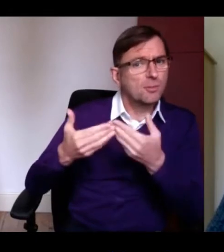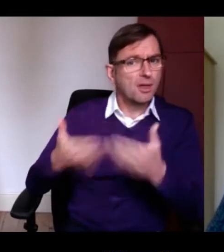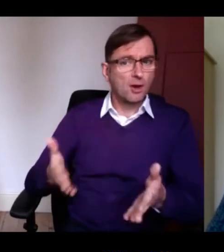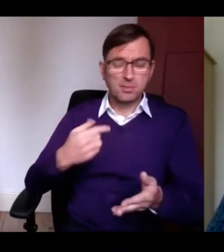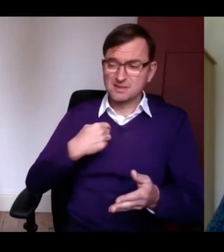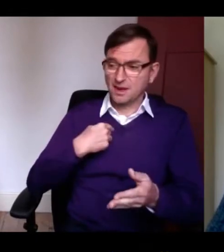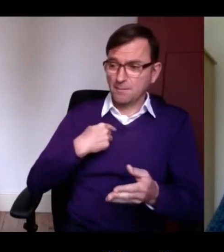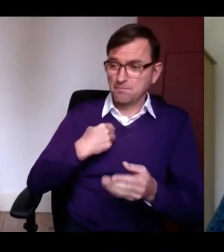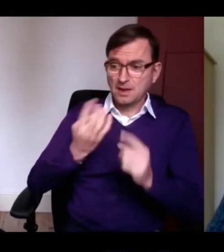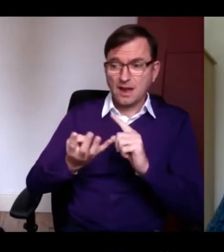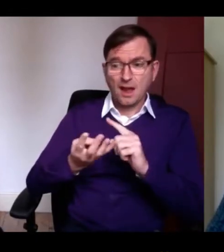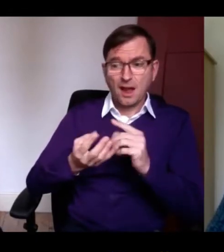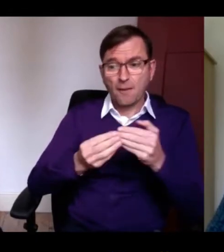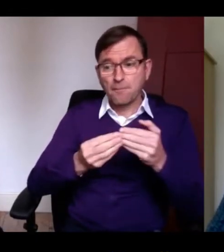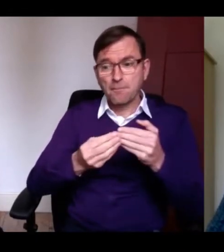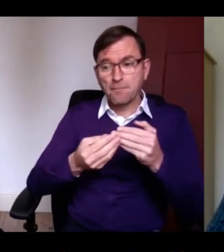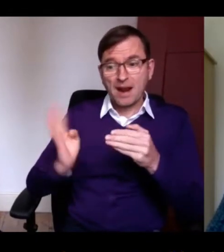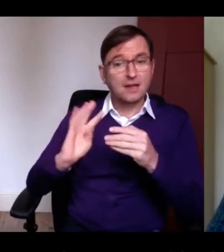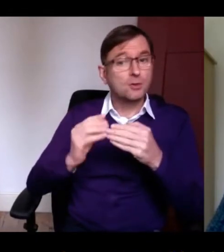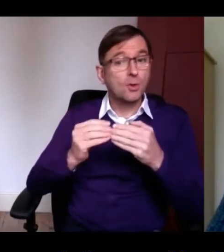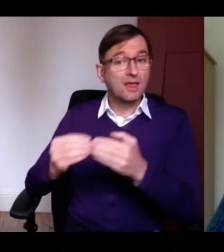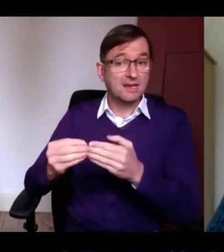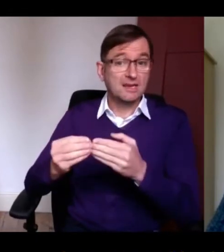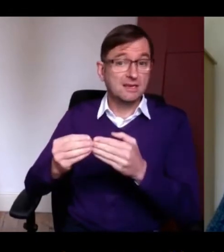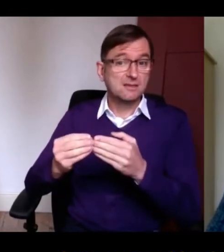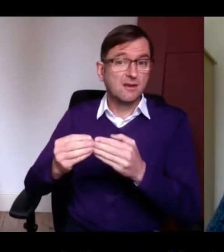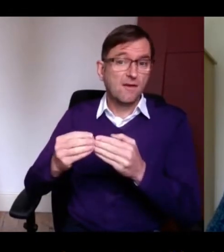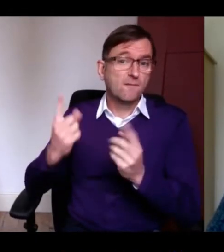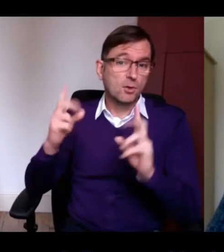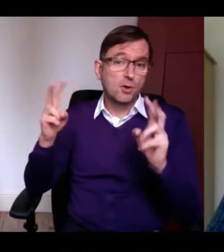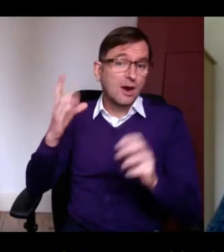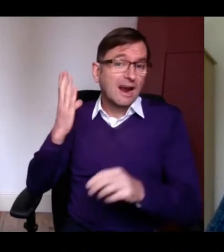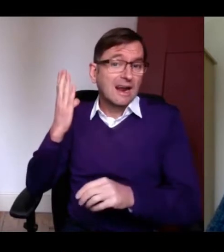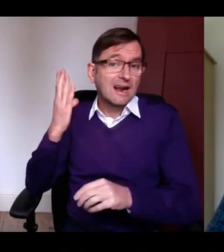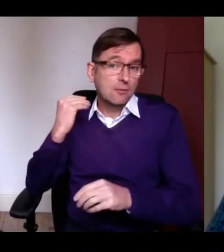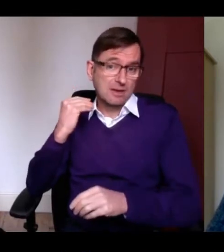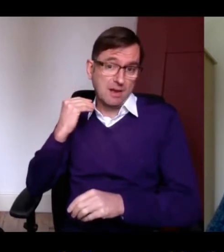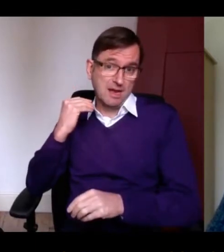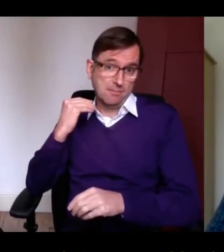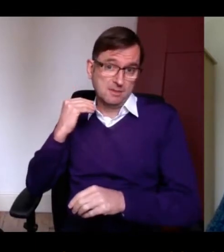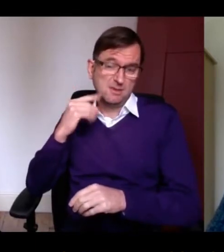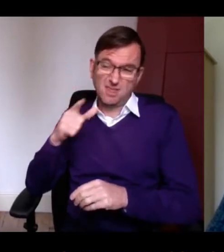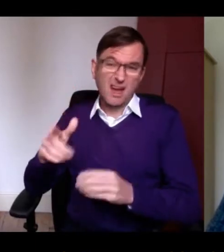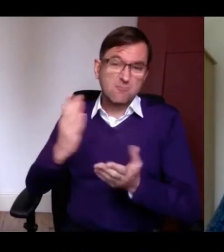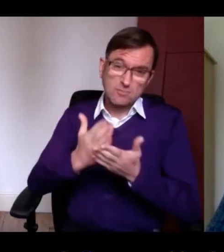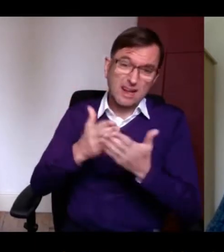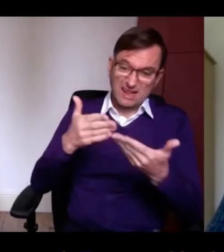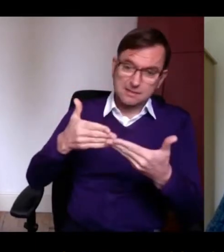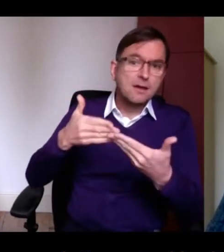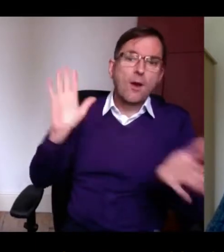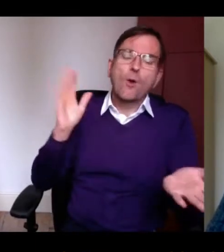Okay, I suppose my relationship with Open is, I'm a panel lead for hearing impairment.